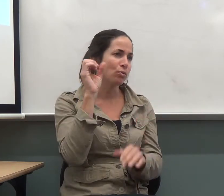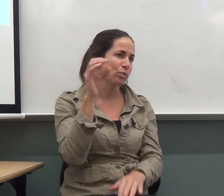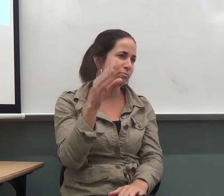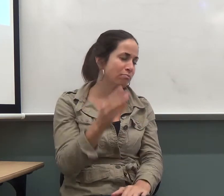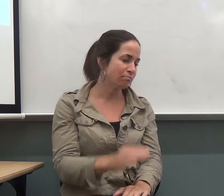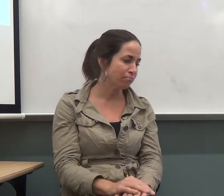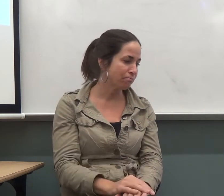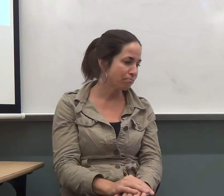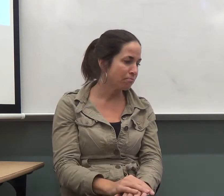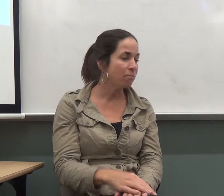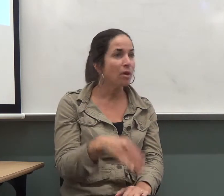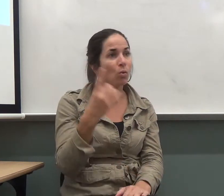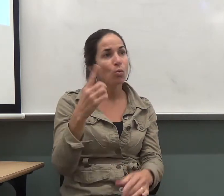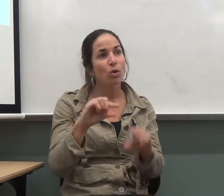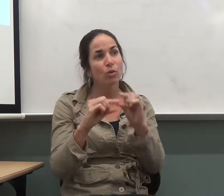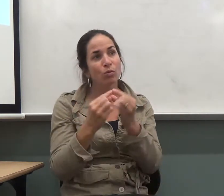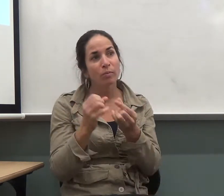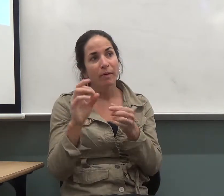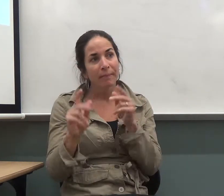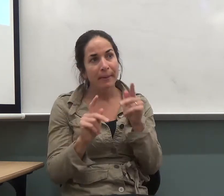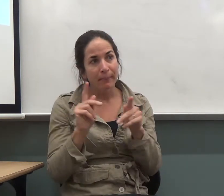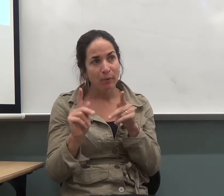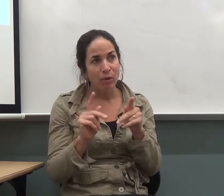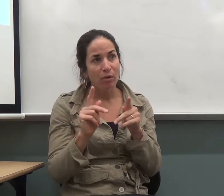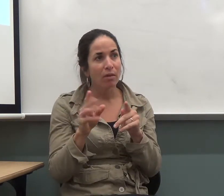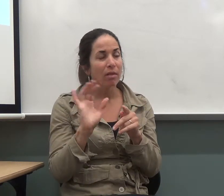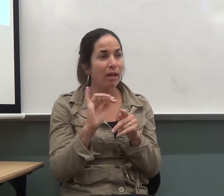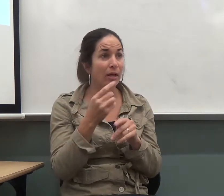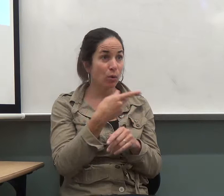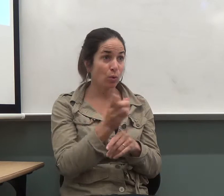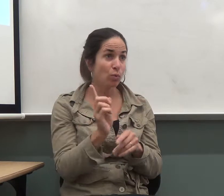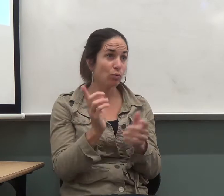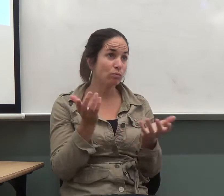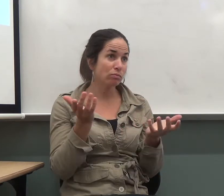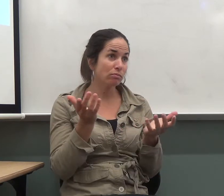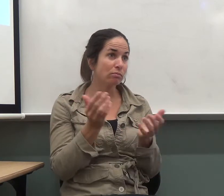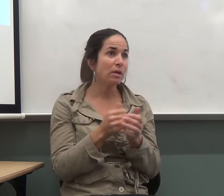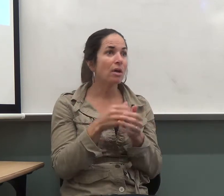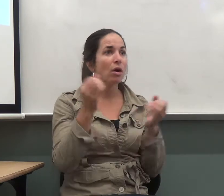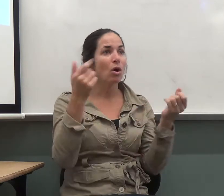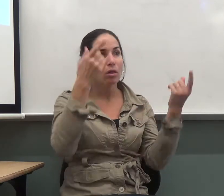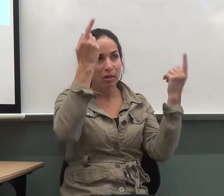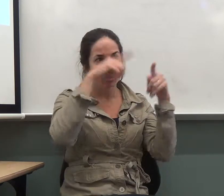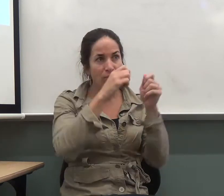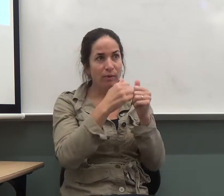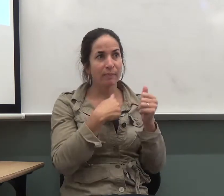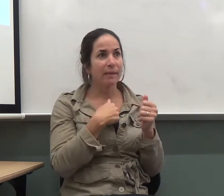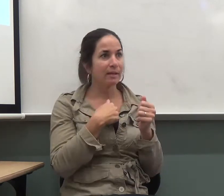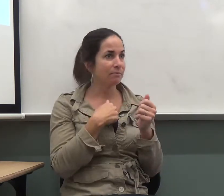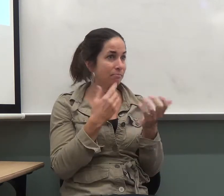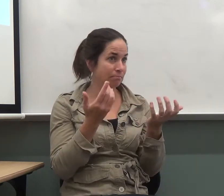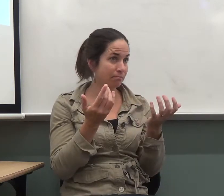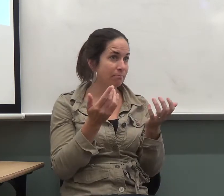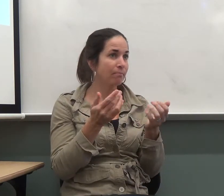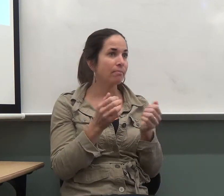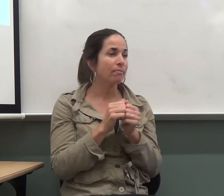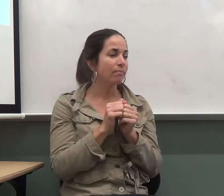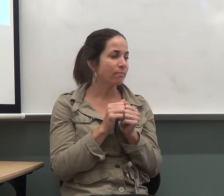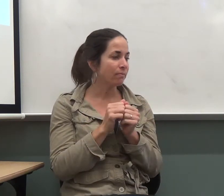a group of people like you here all agree with me that